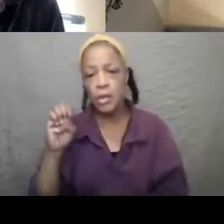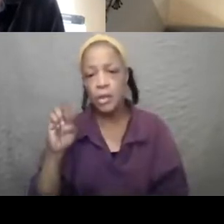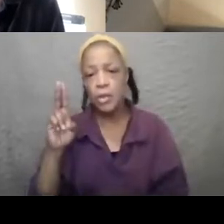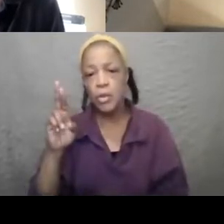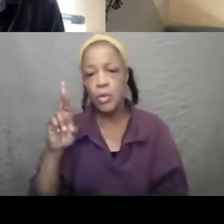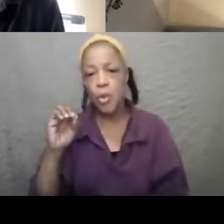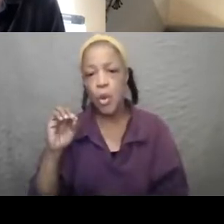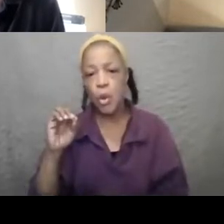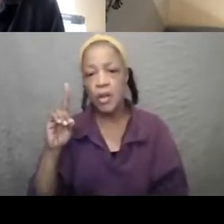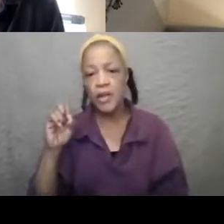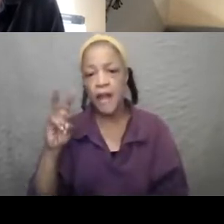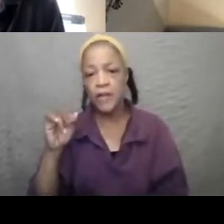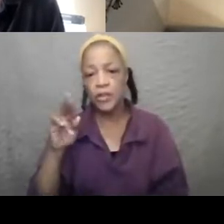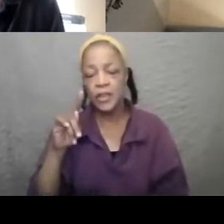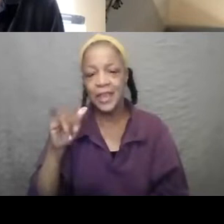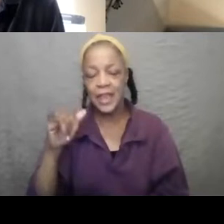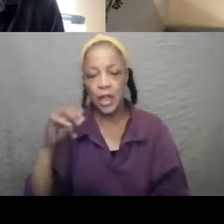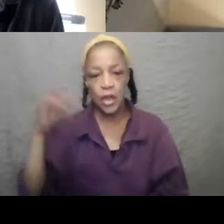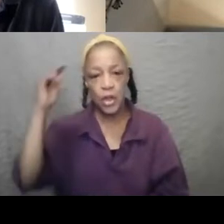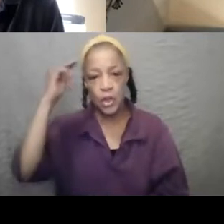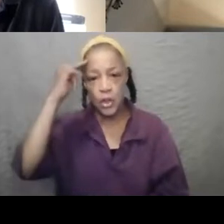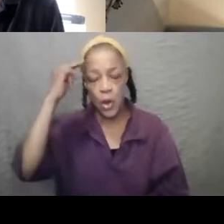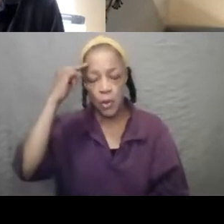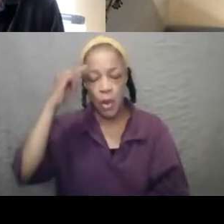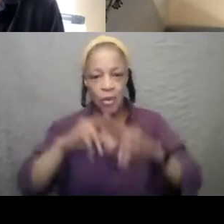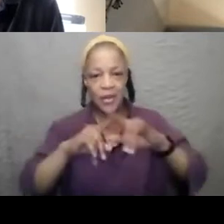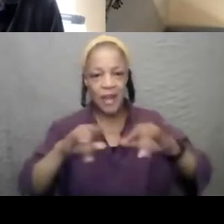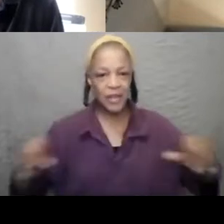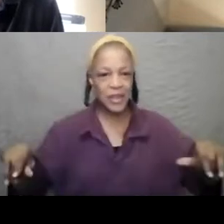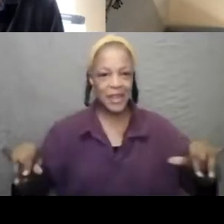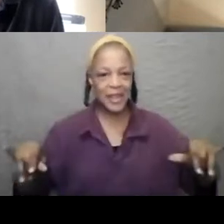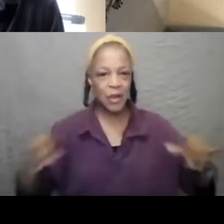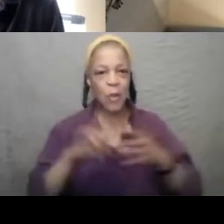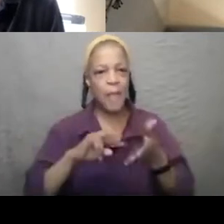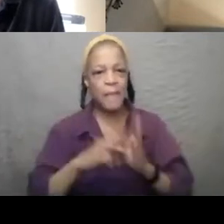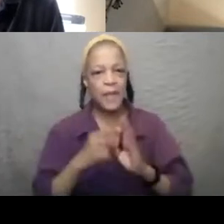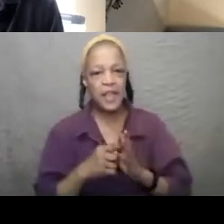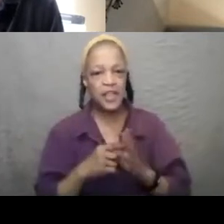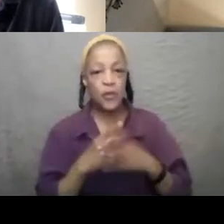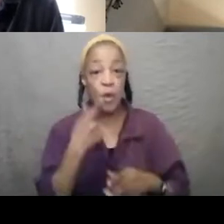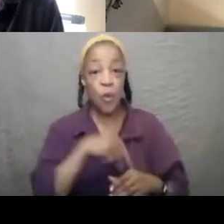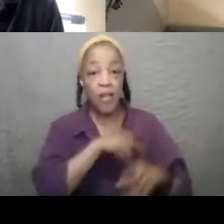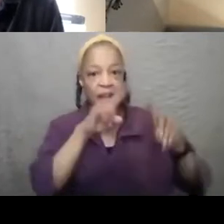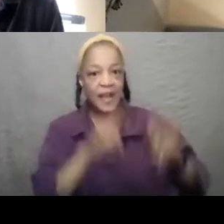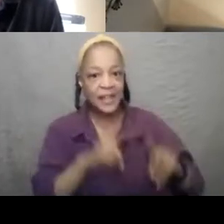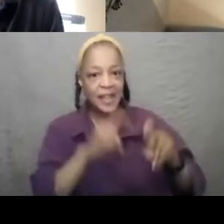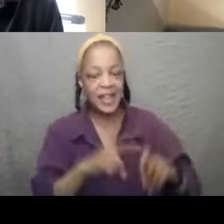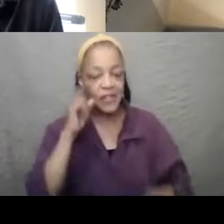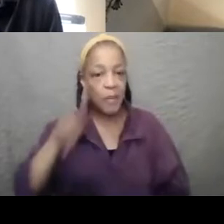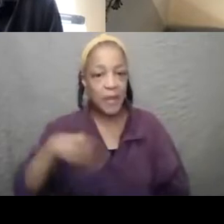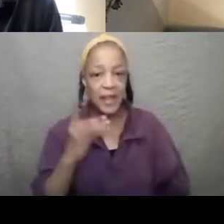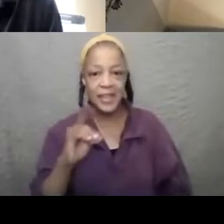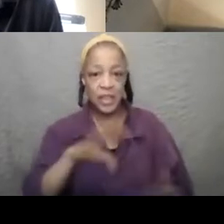student accommodations are. So what that could mean for things like qualifying exams for doctoral